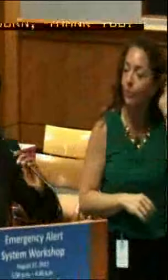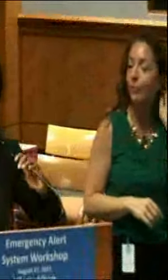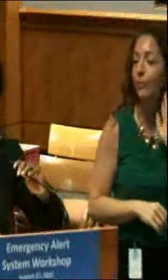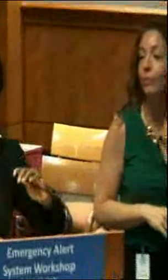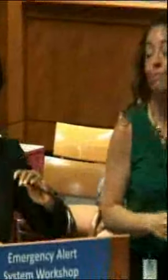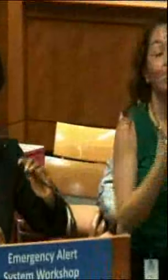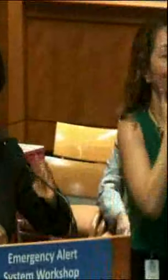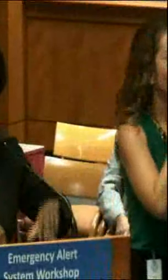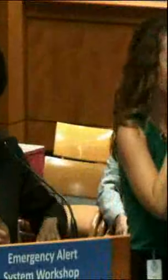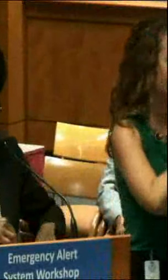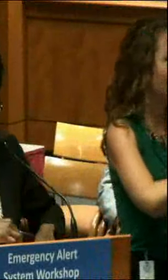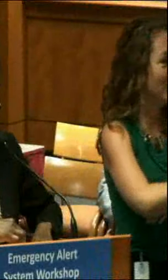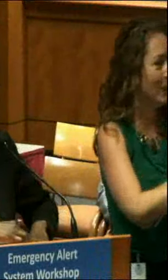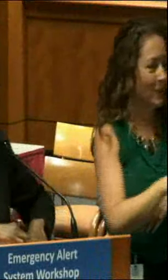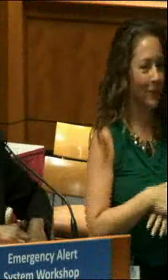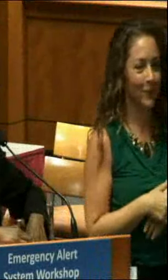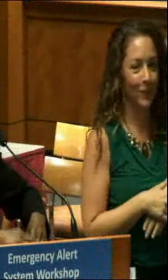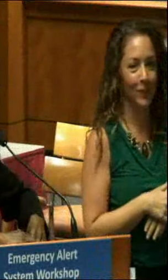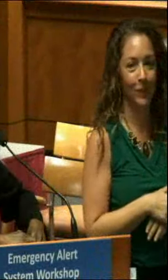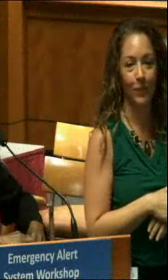Good afternoon, everyone.